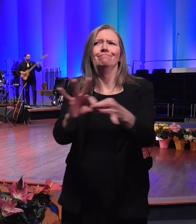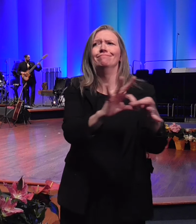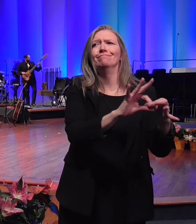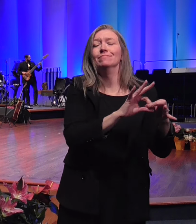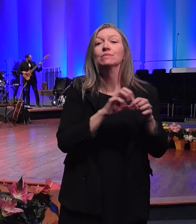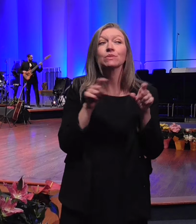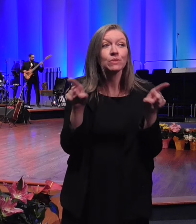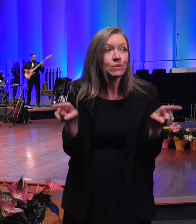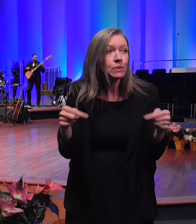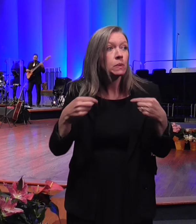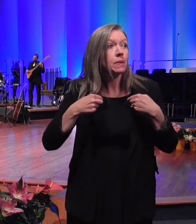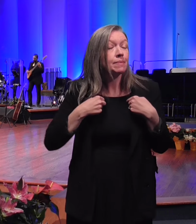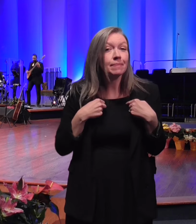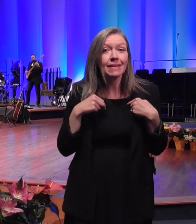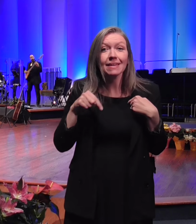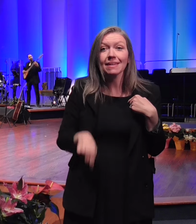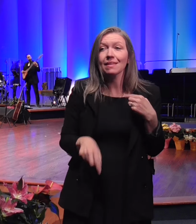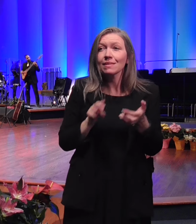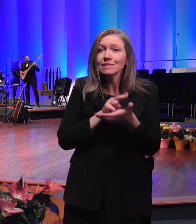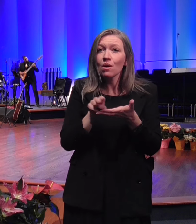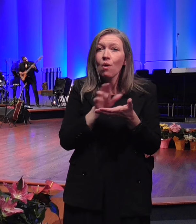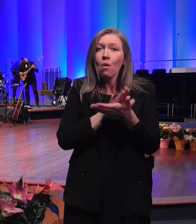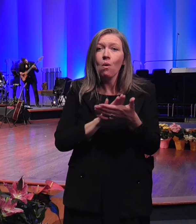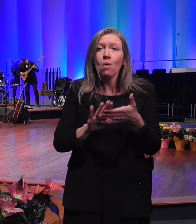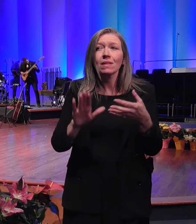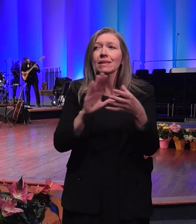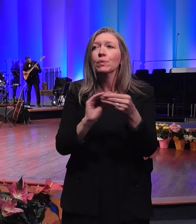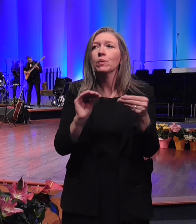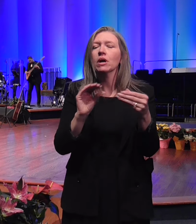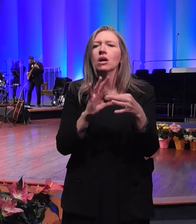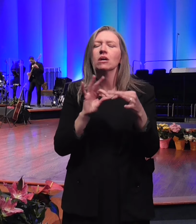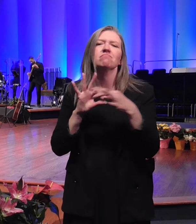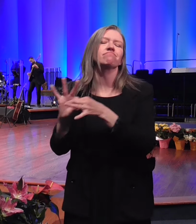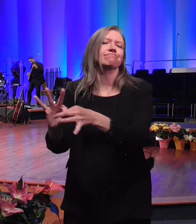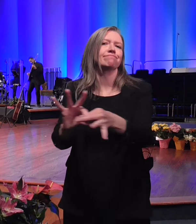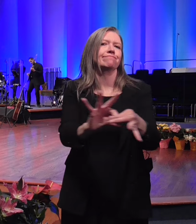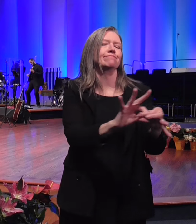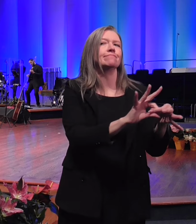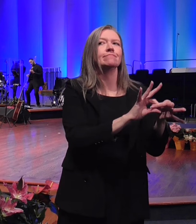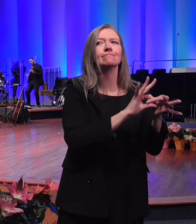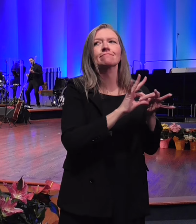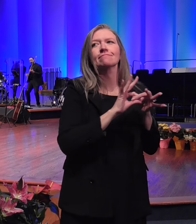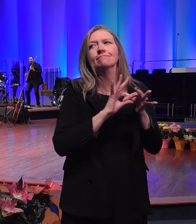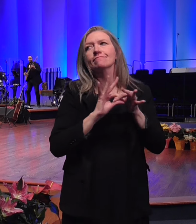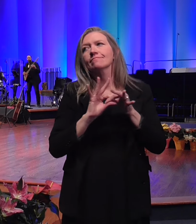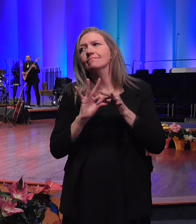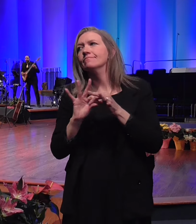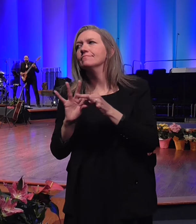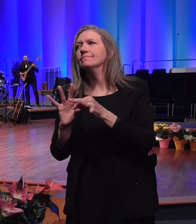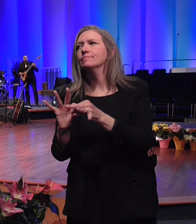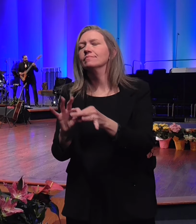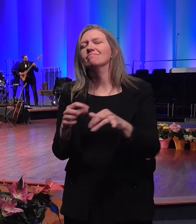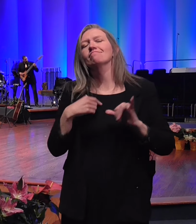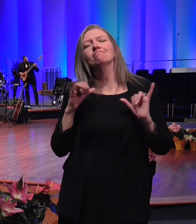You and me, and there's a holy word. And I